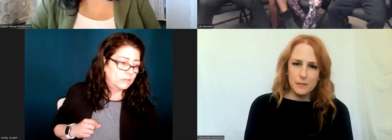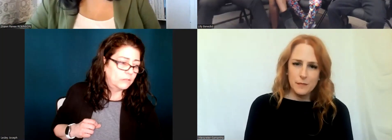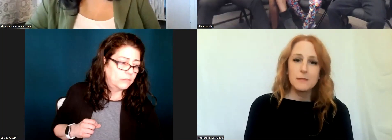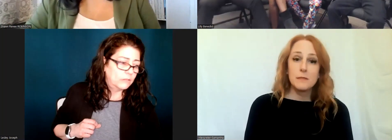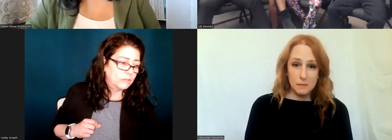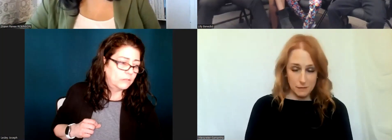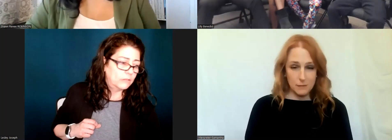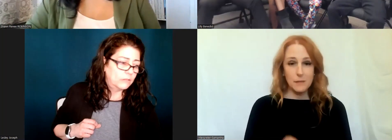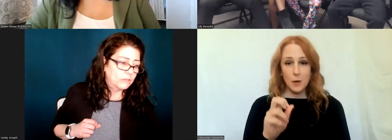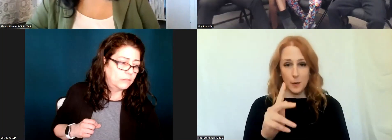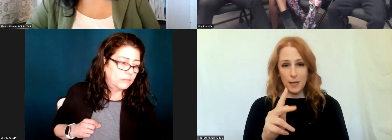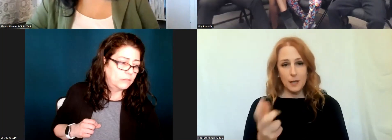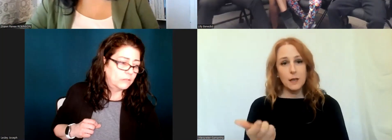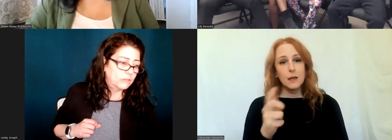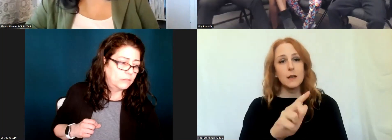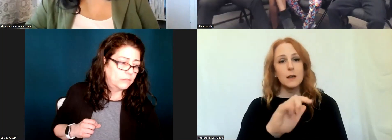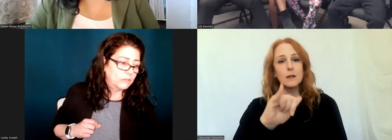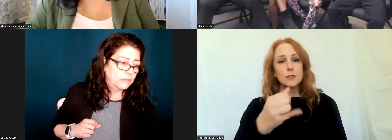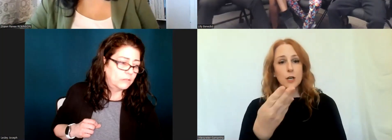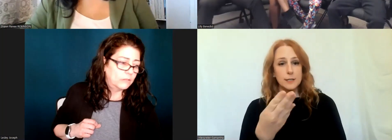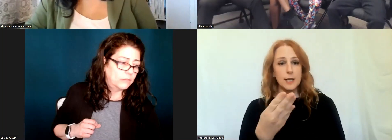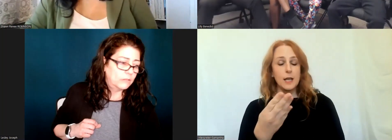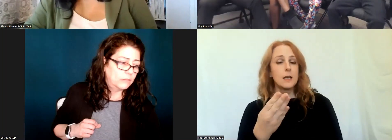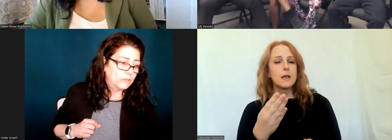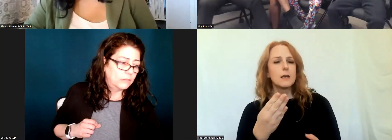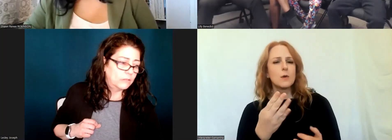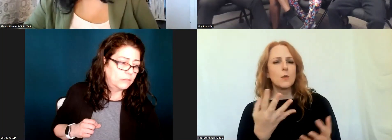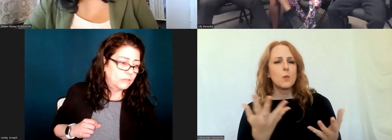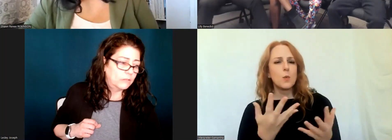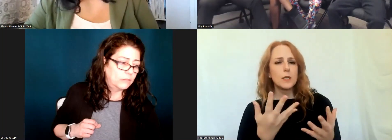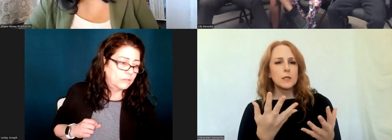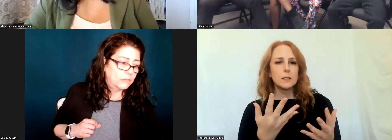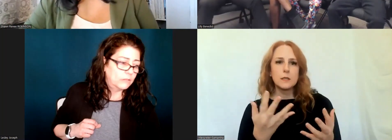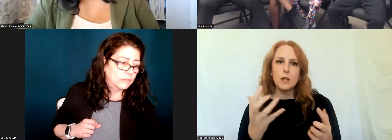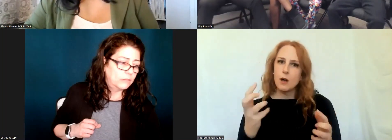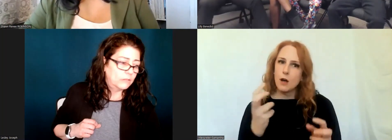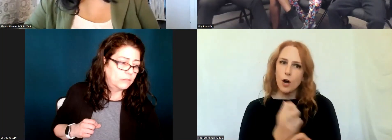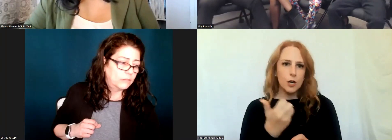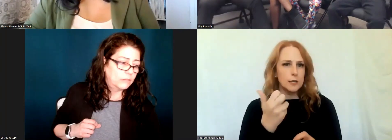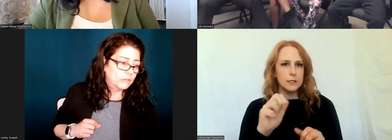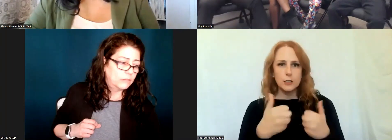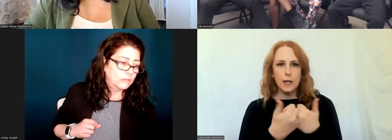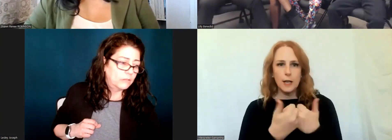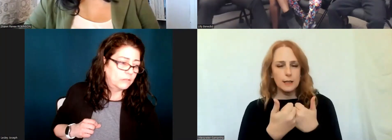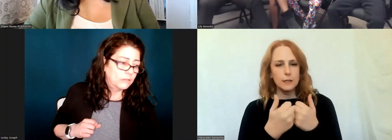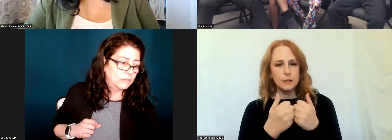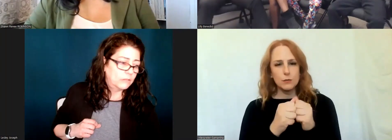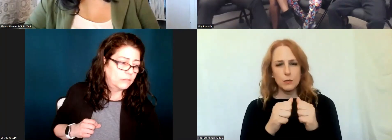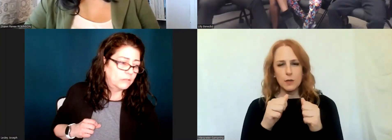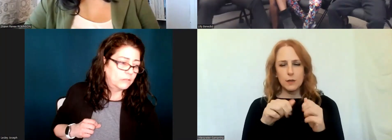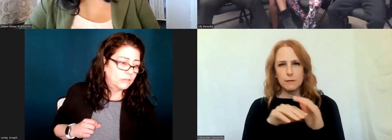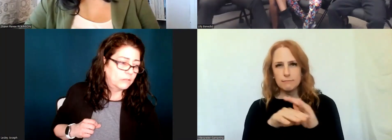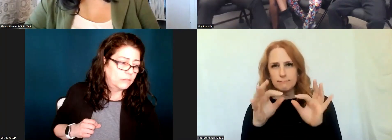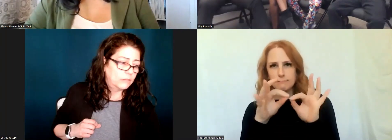Okay. And Jonte, same with you. What's the greatest challenge?